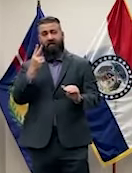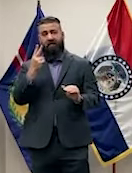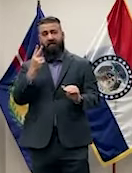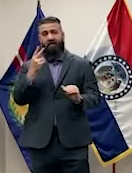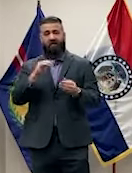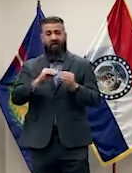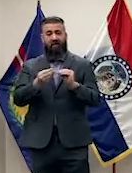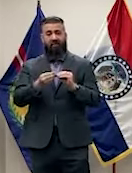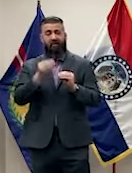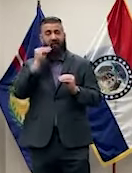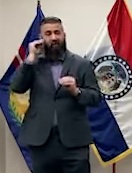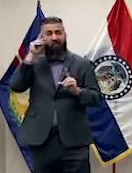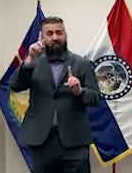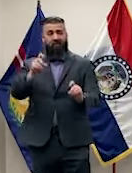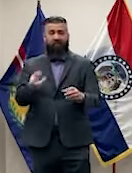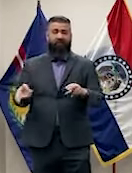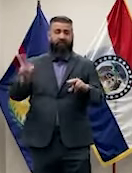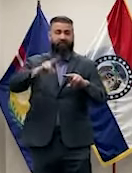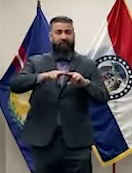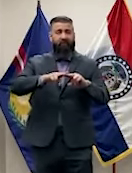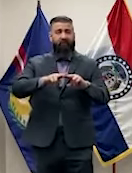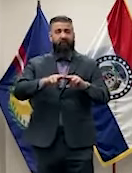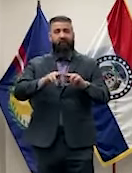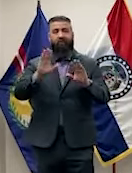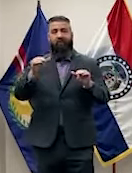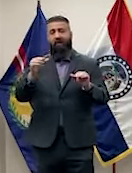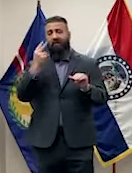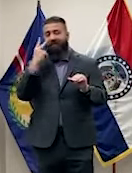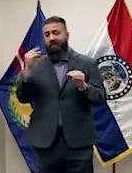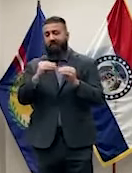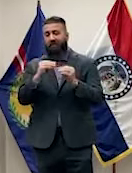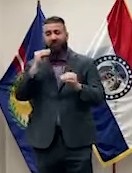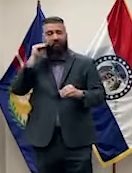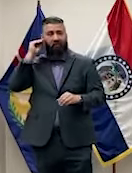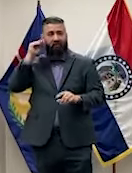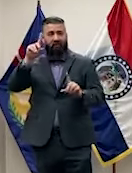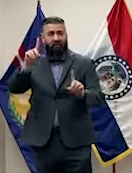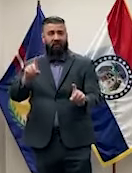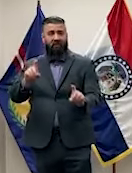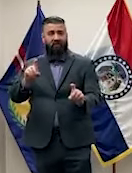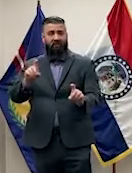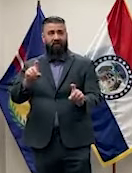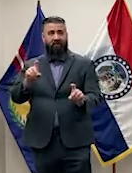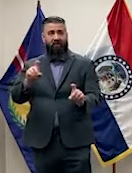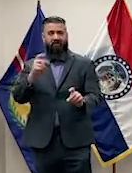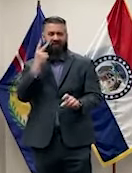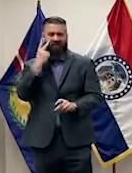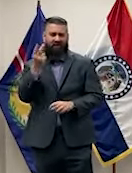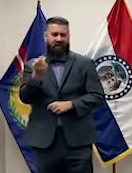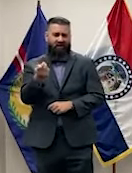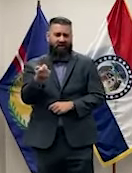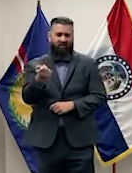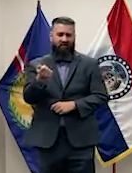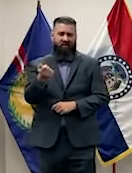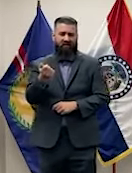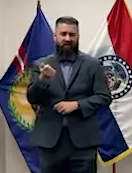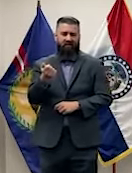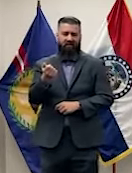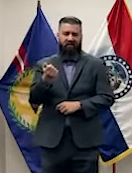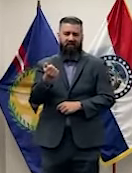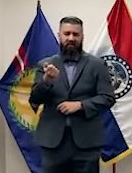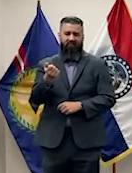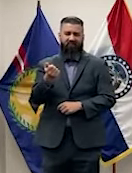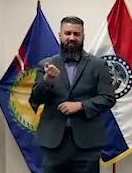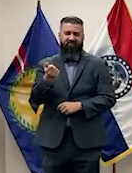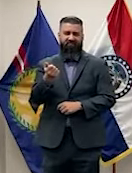tests increase. We expect to see more home testing, and we've seen a little bit of an